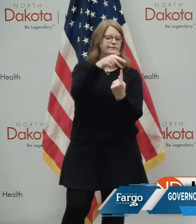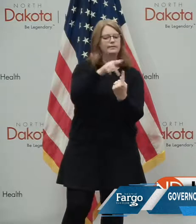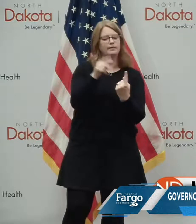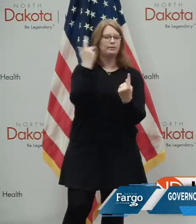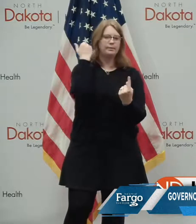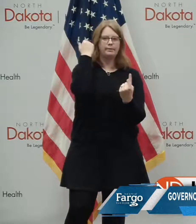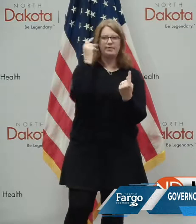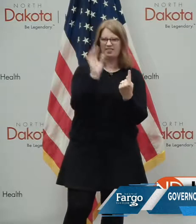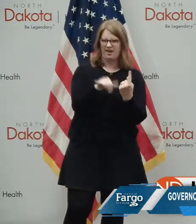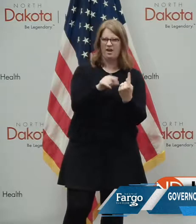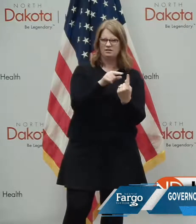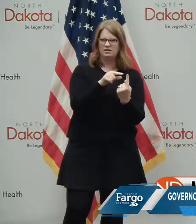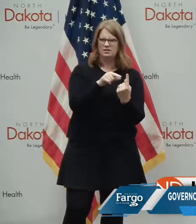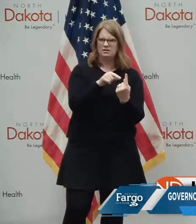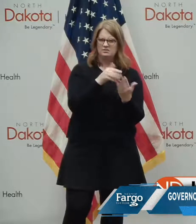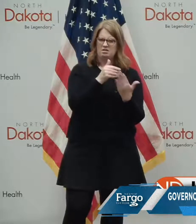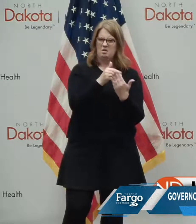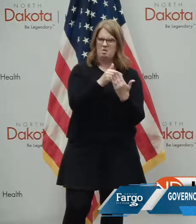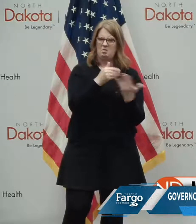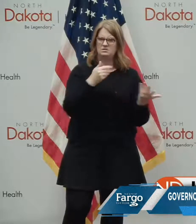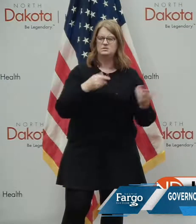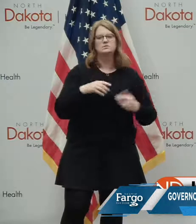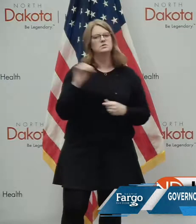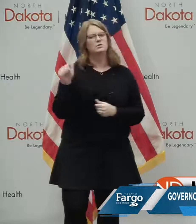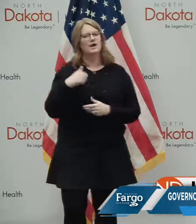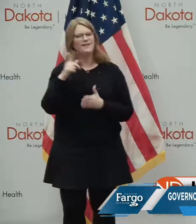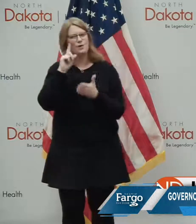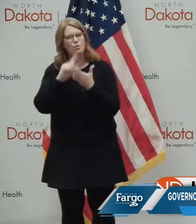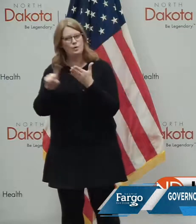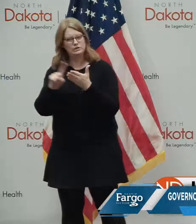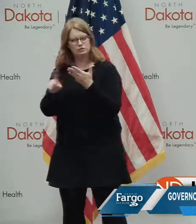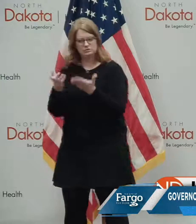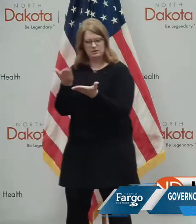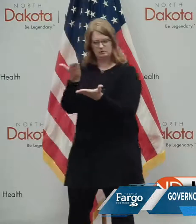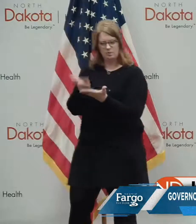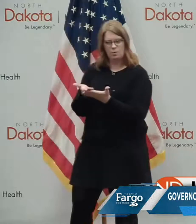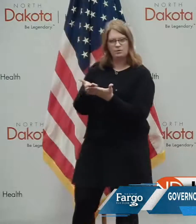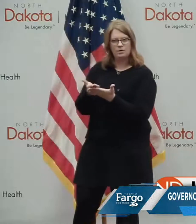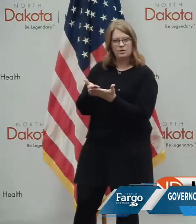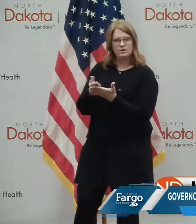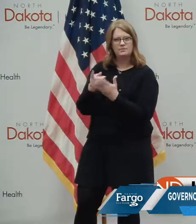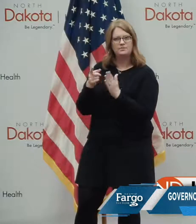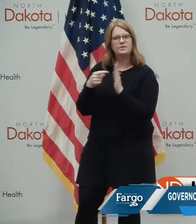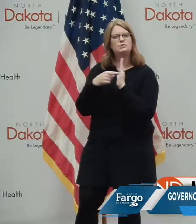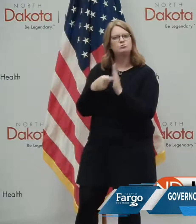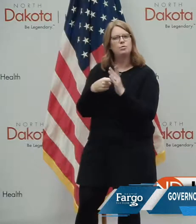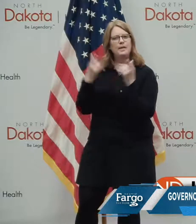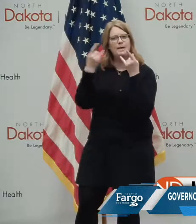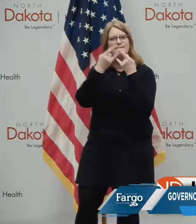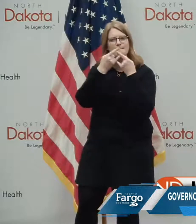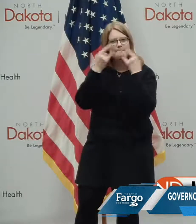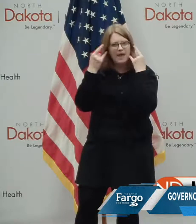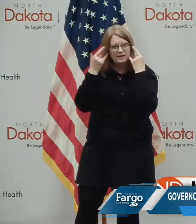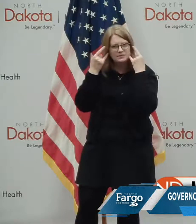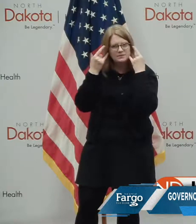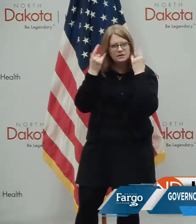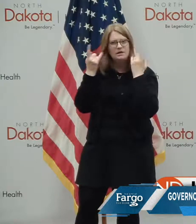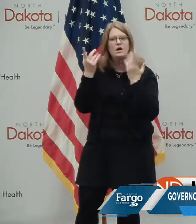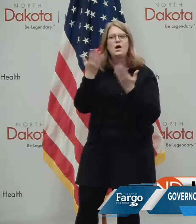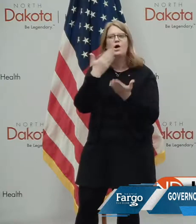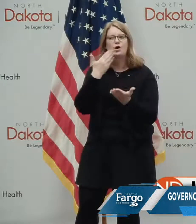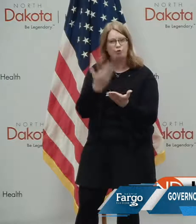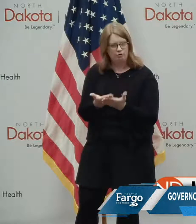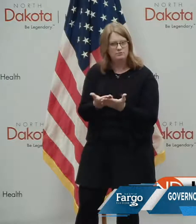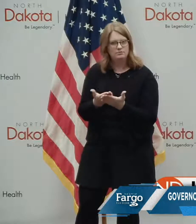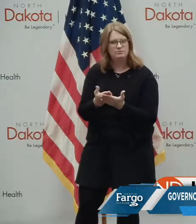other studies that have been done, and they show that masks are highly effective